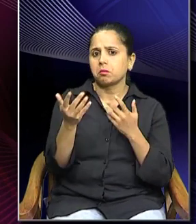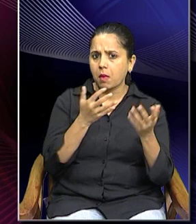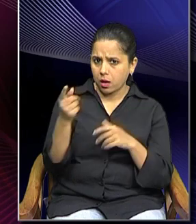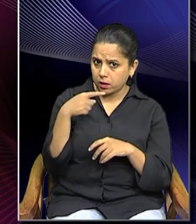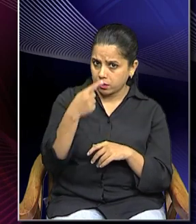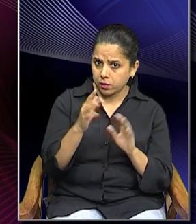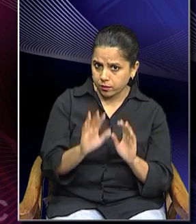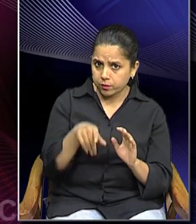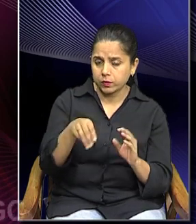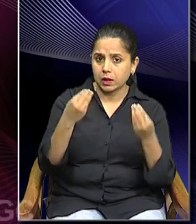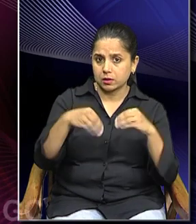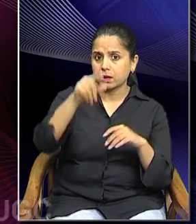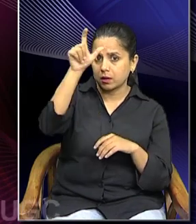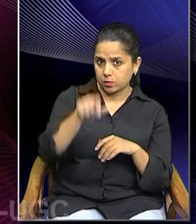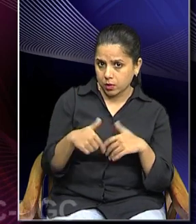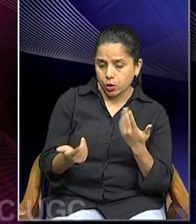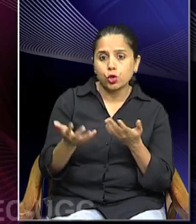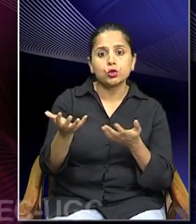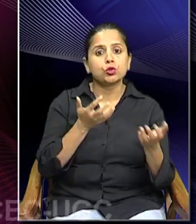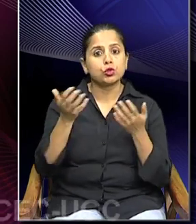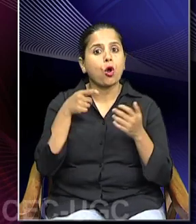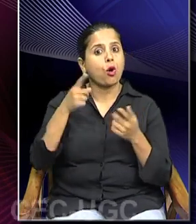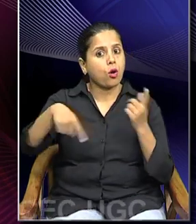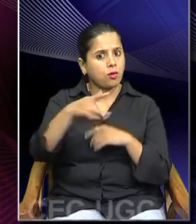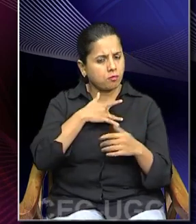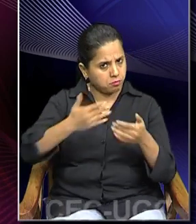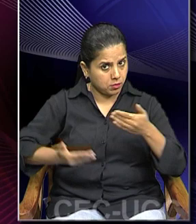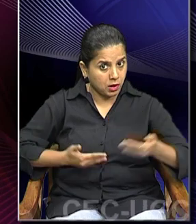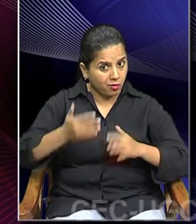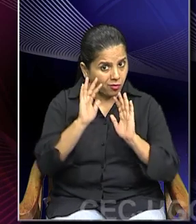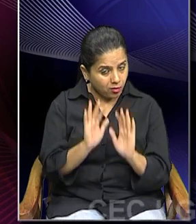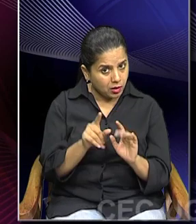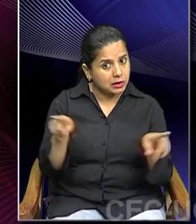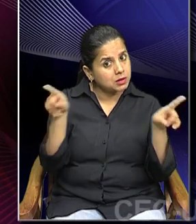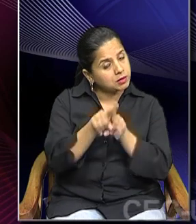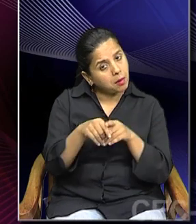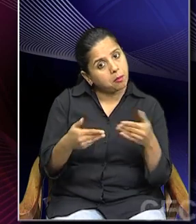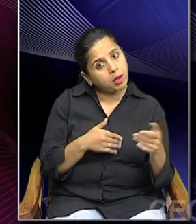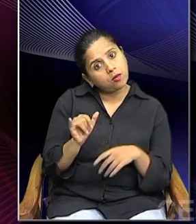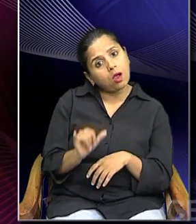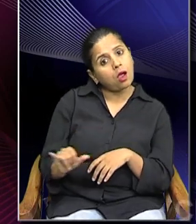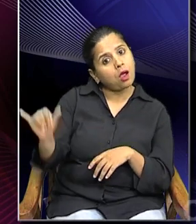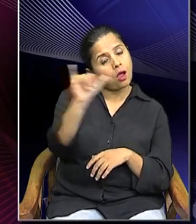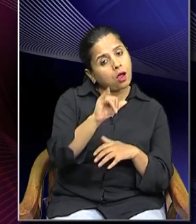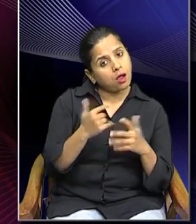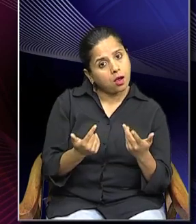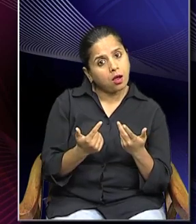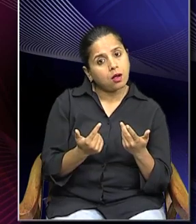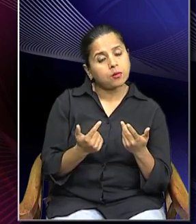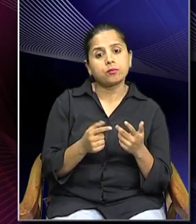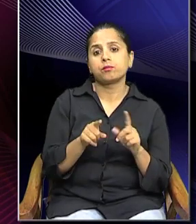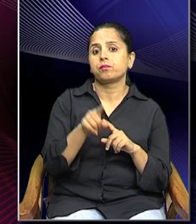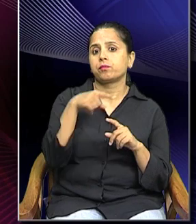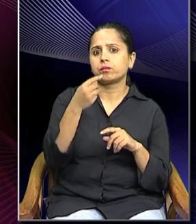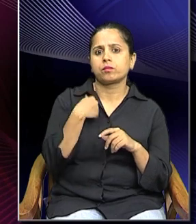the salesperson or the shop owner behave in the same manner with say